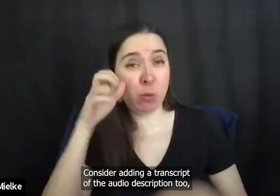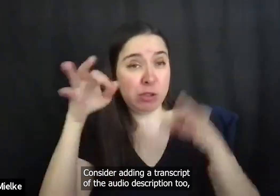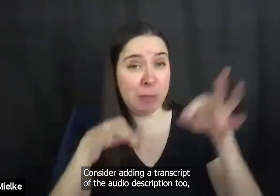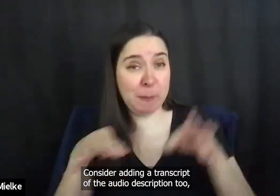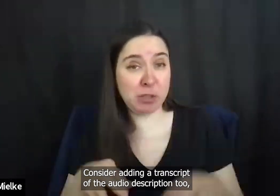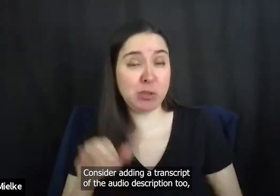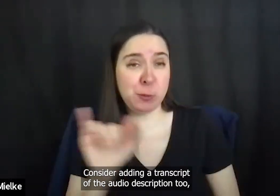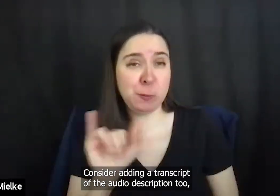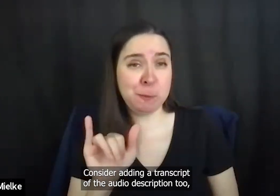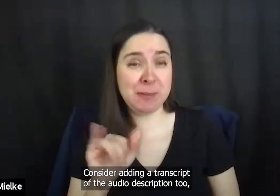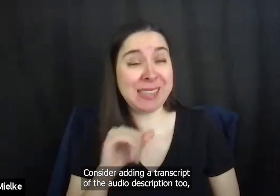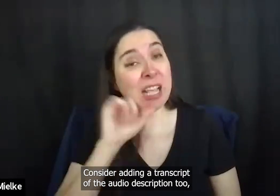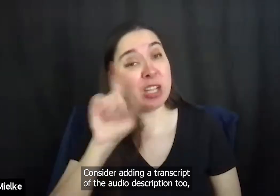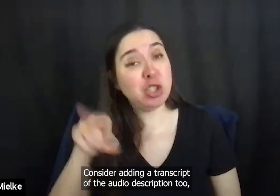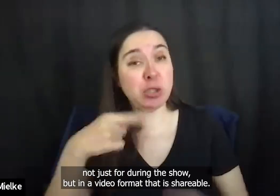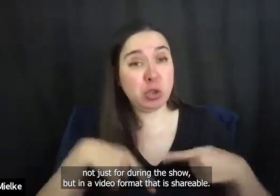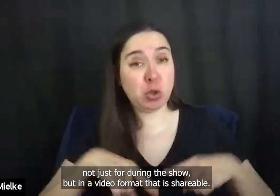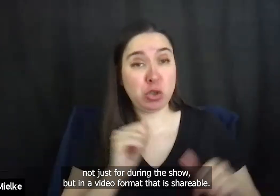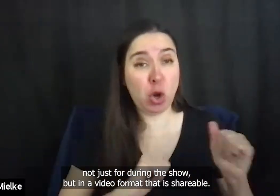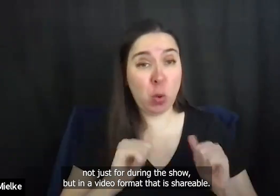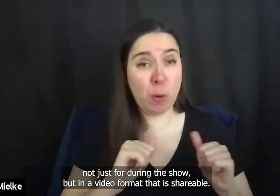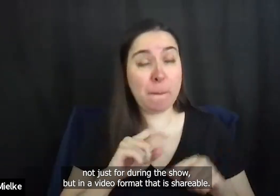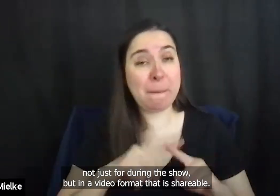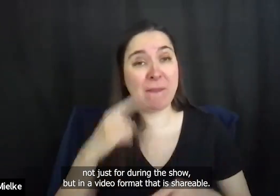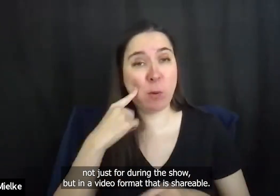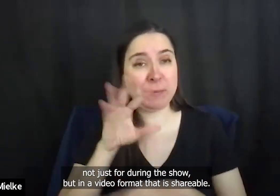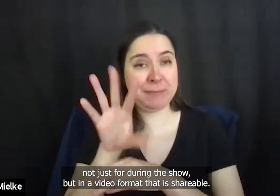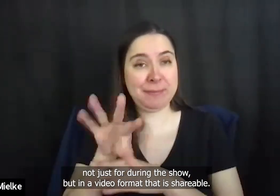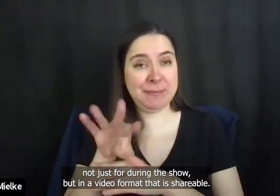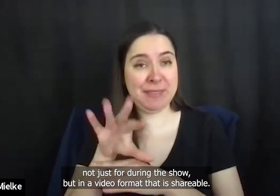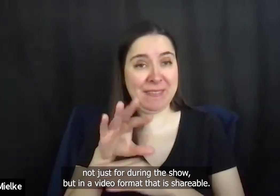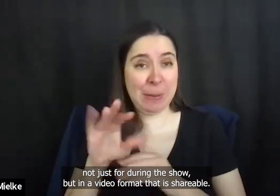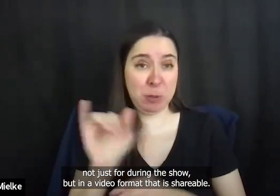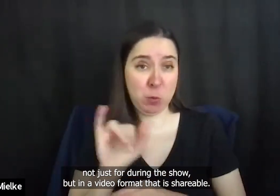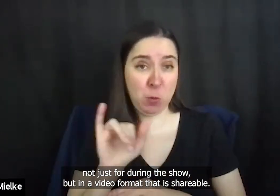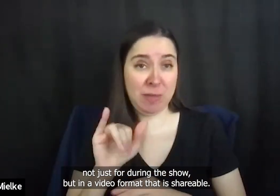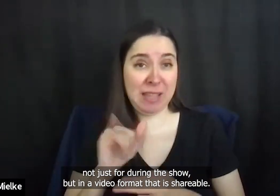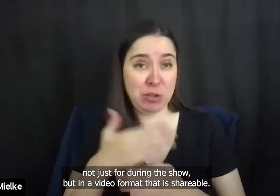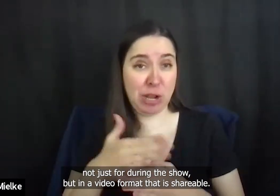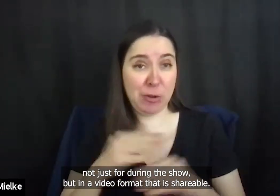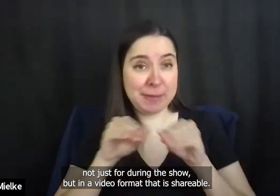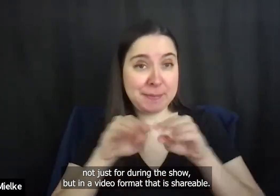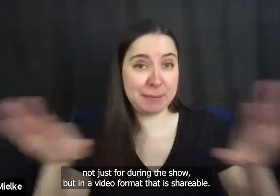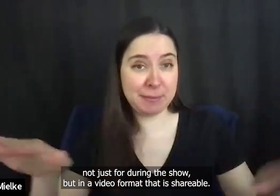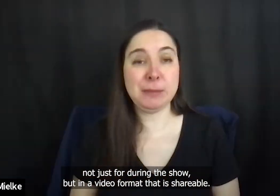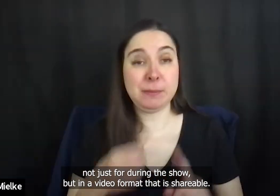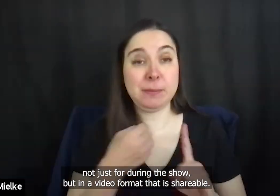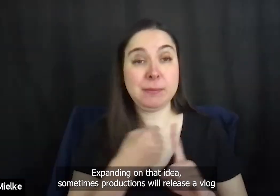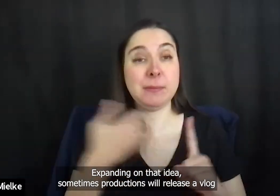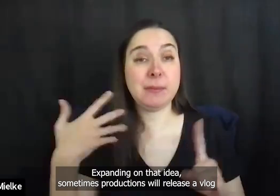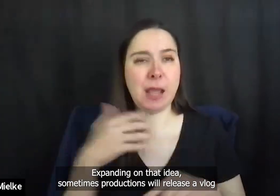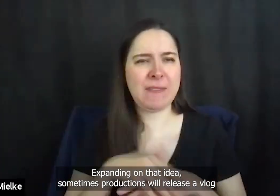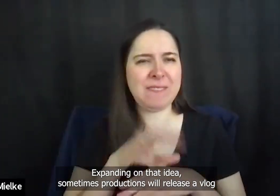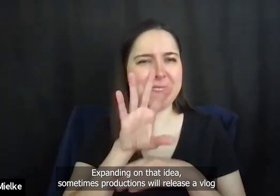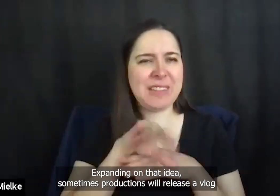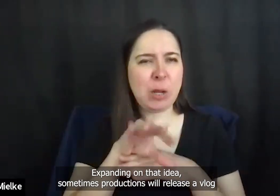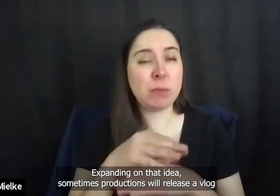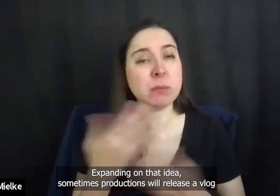the audio description too, not just for during the show, but in a video format that is shareable. Expanding on that idea,